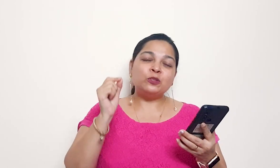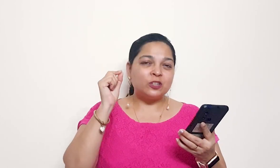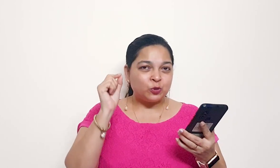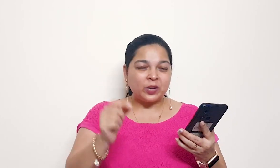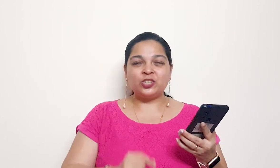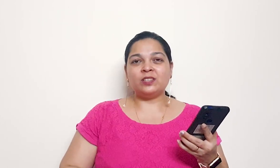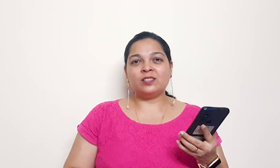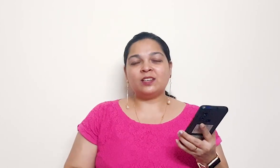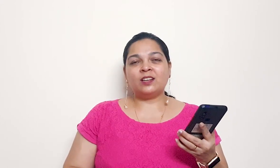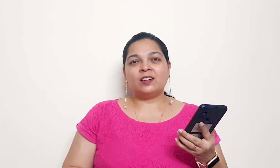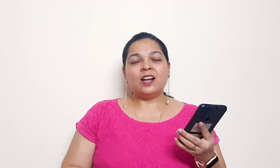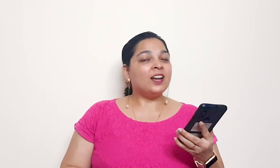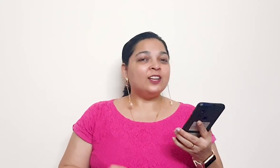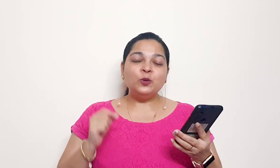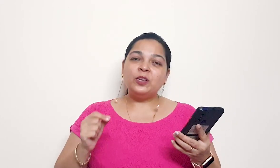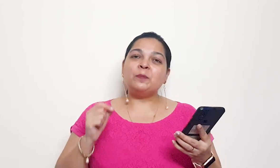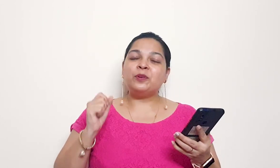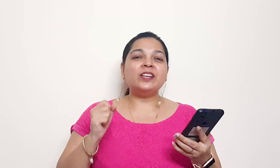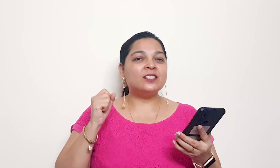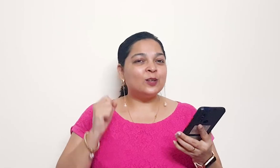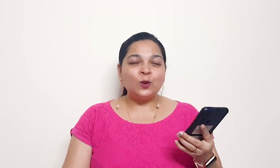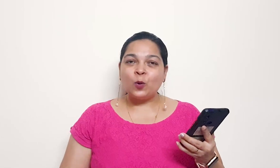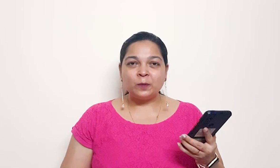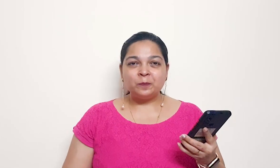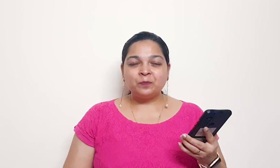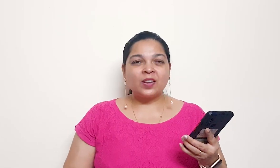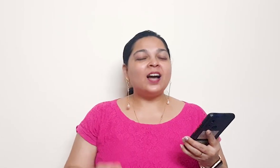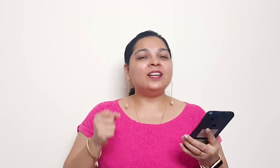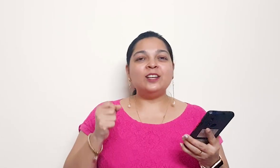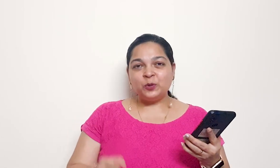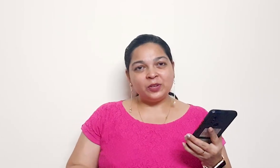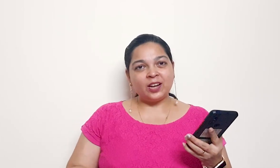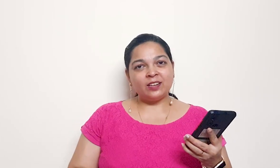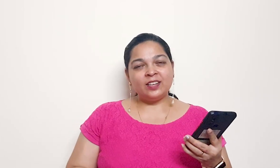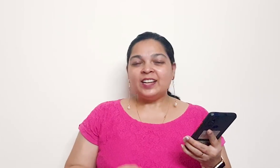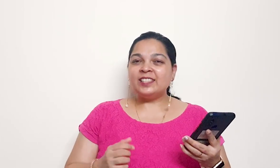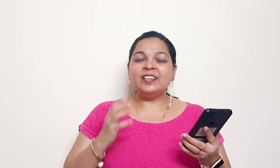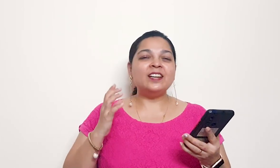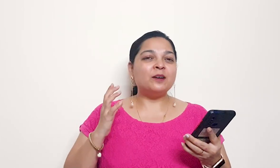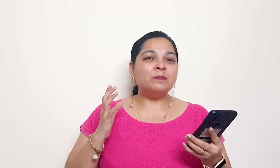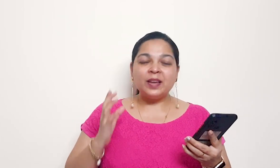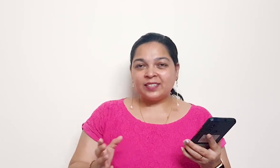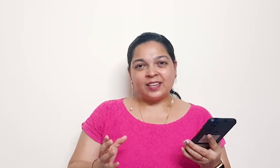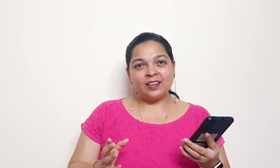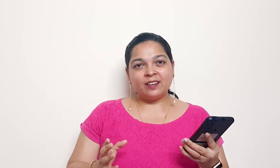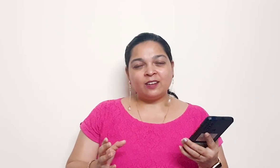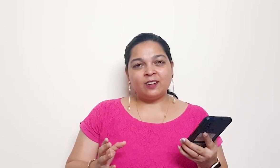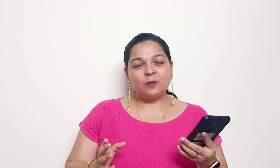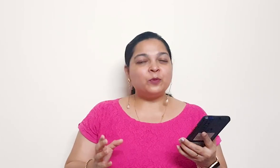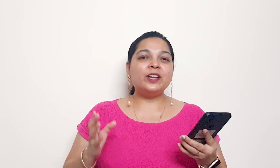in those situations. Hallelujah. Praise the Lord. Hallelujah. Isn't it